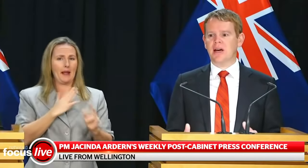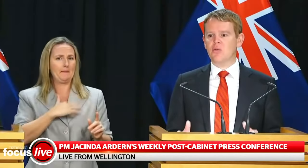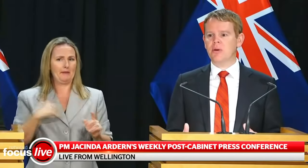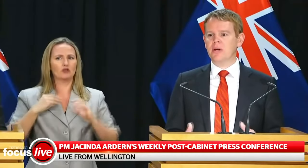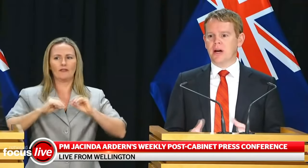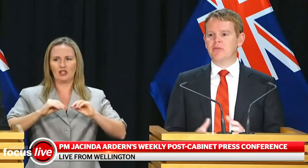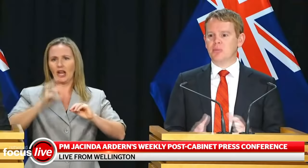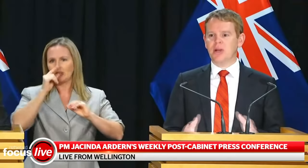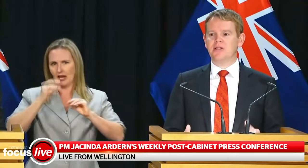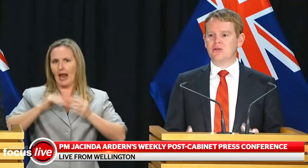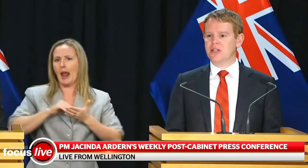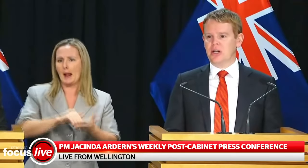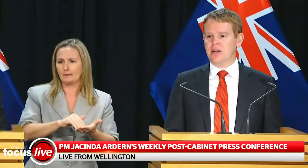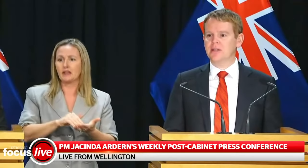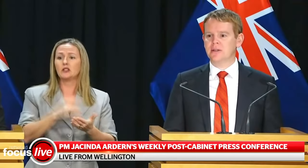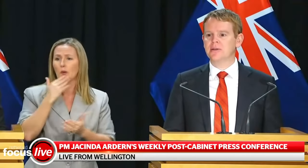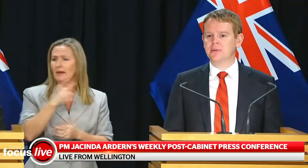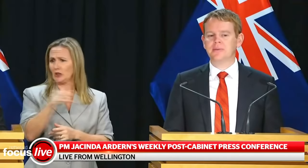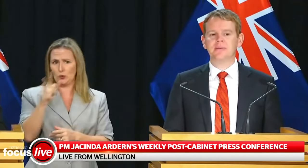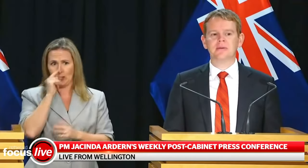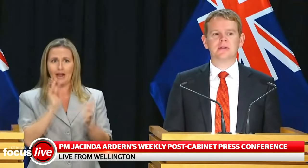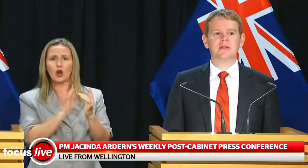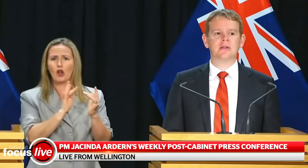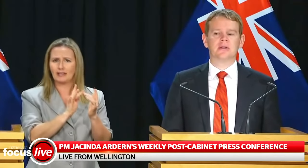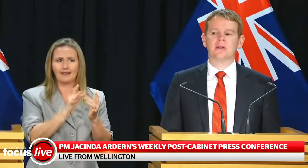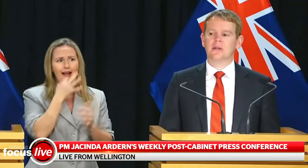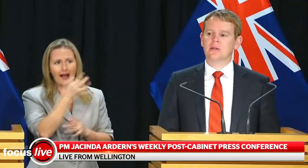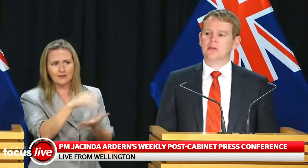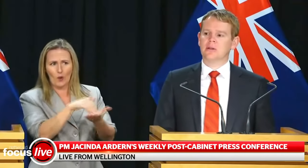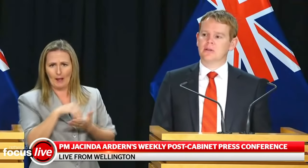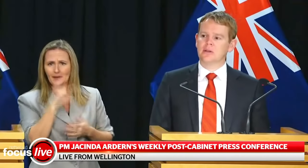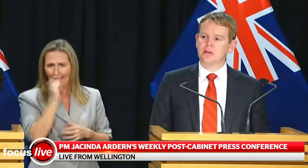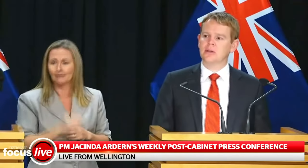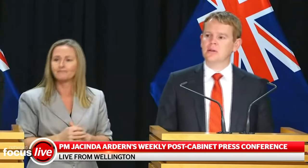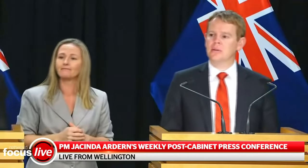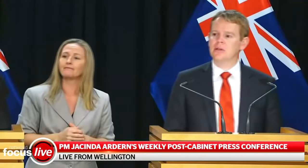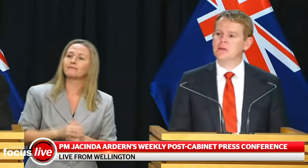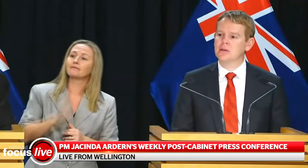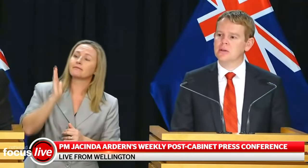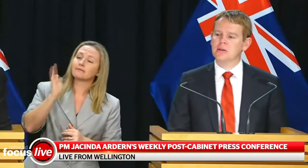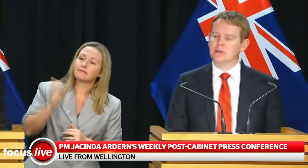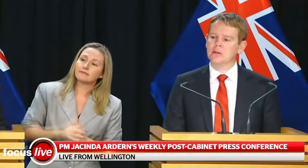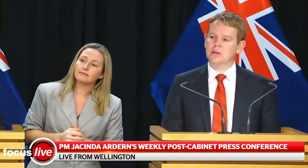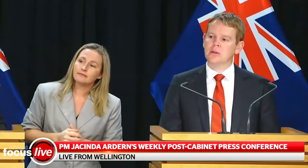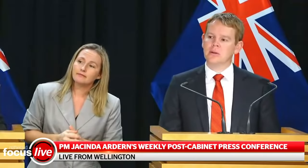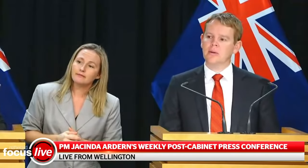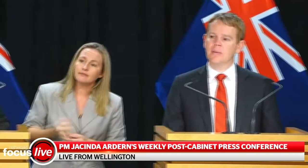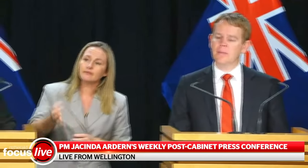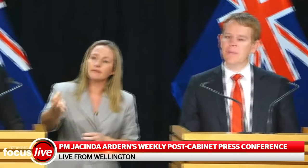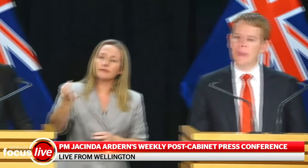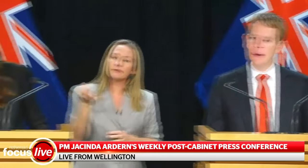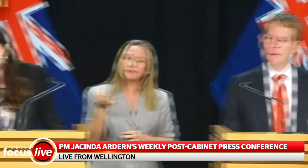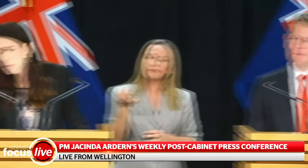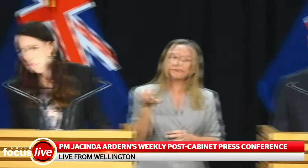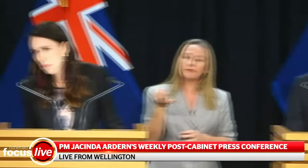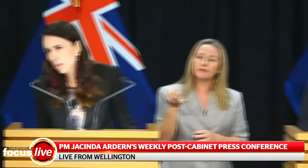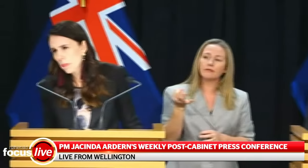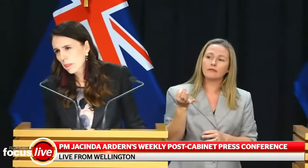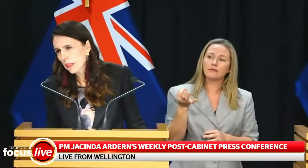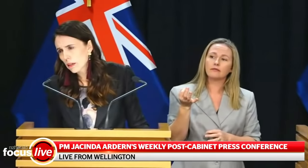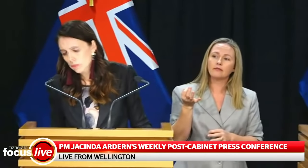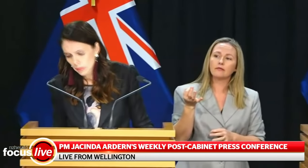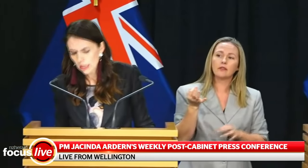there to help, so please do reach out. Okay, forgive me, I'll come here, then Jenna, then Ben. Just on those extra measures around